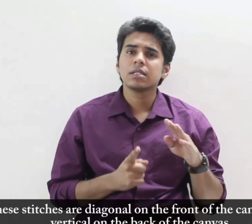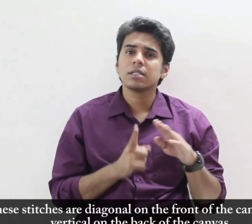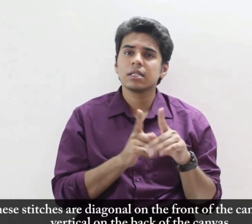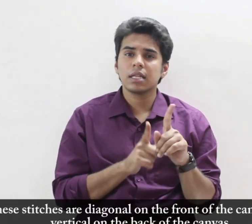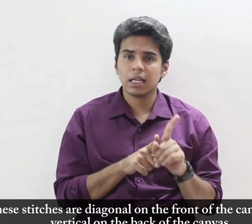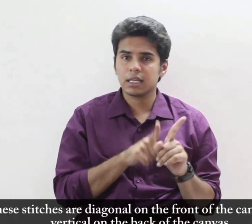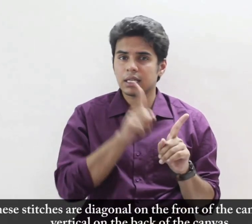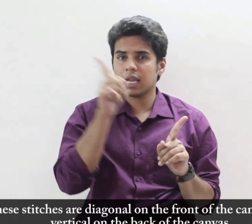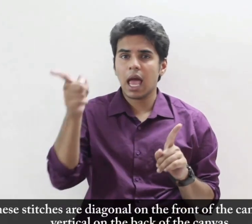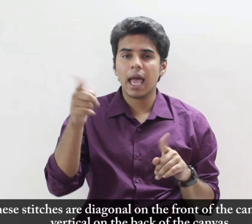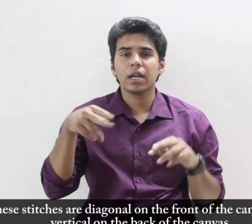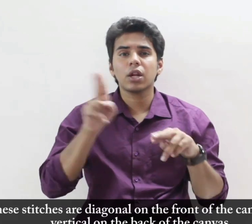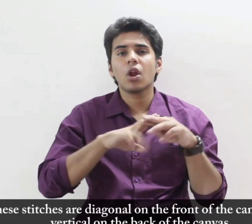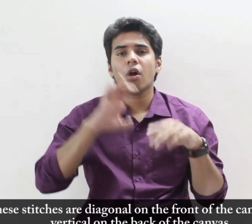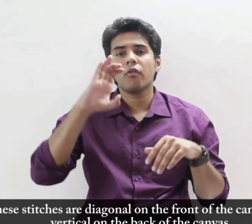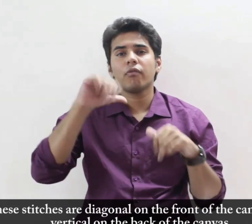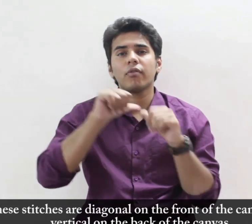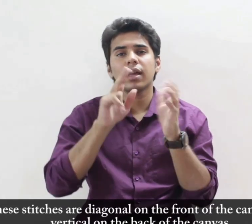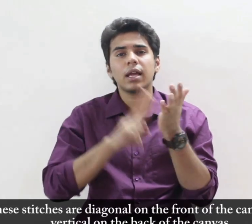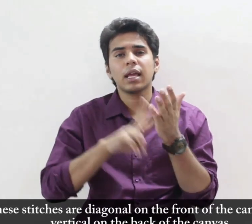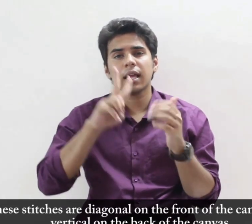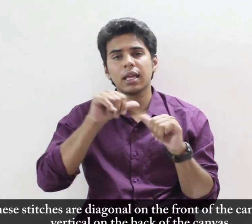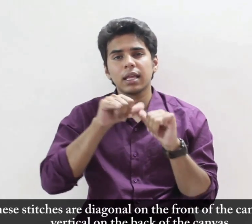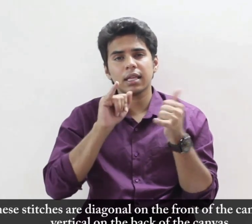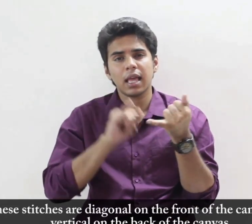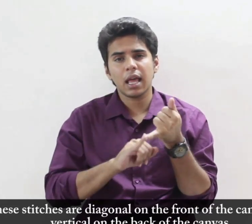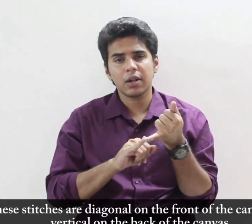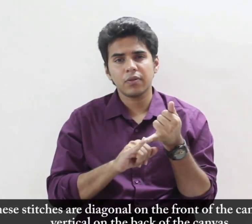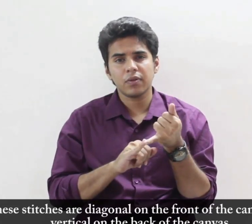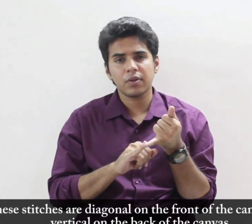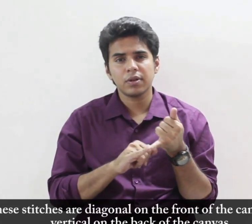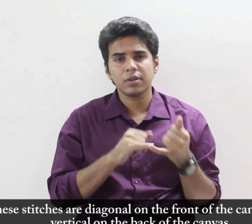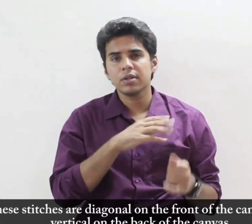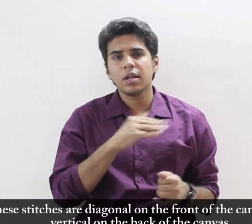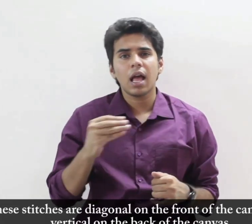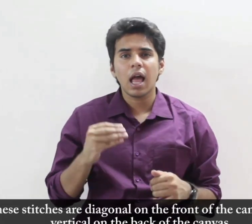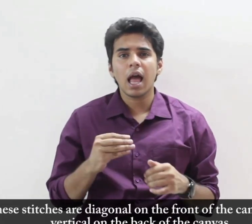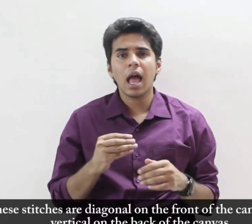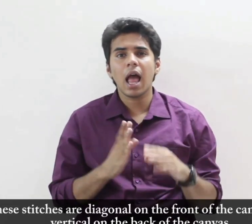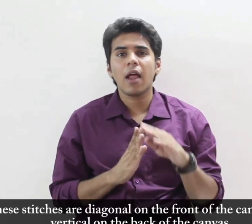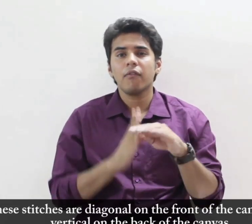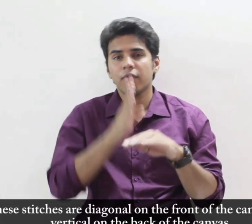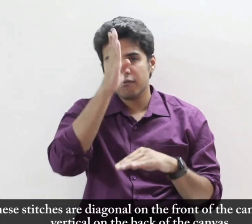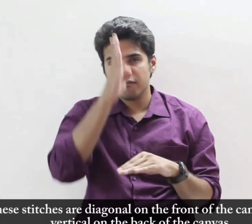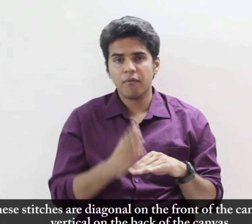These stitches are diagonal on the front of the canvas and vertical on the back of the canvas.